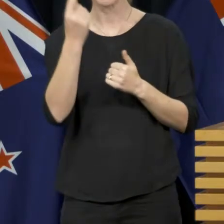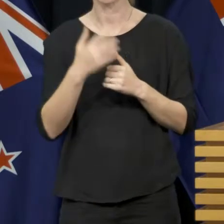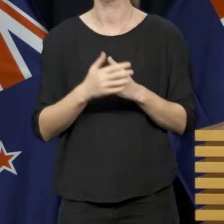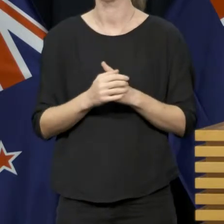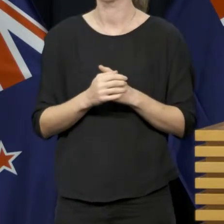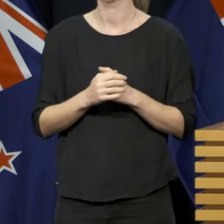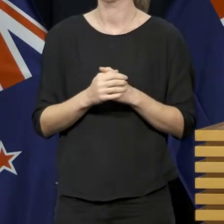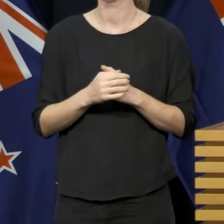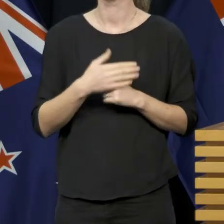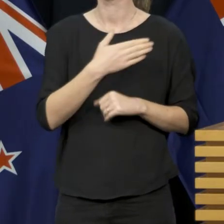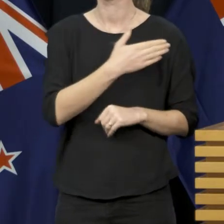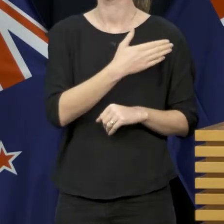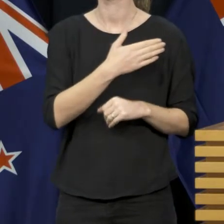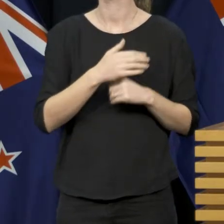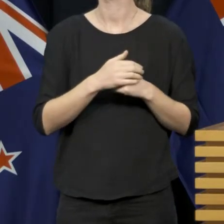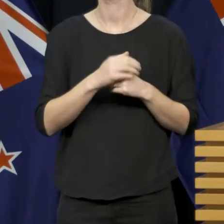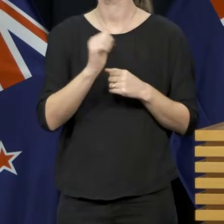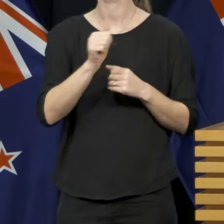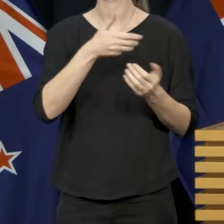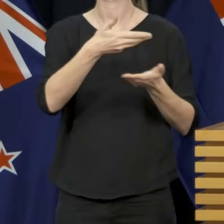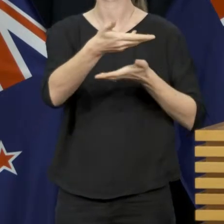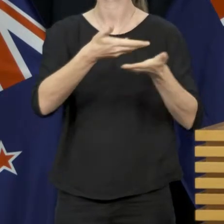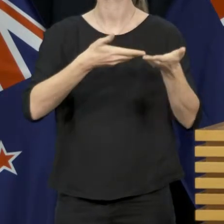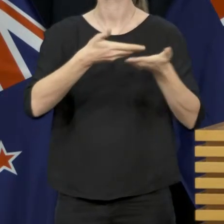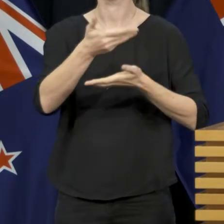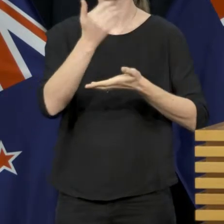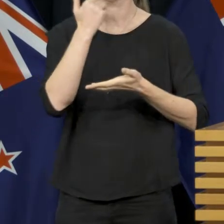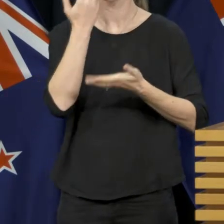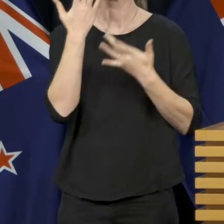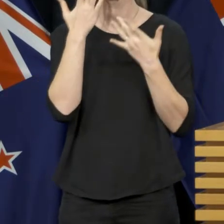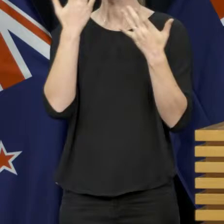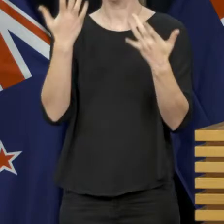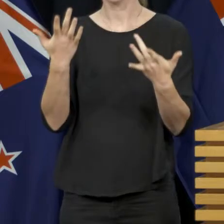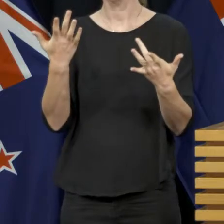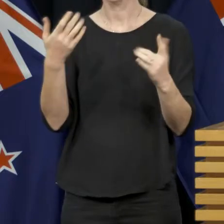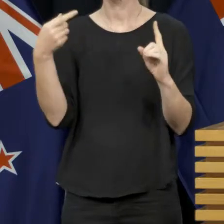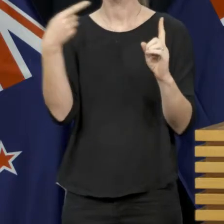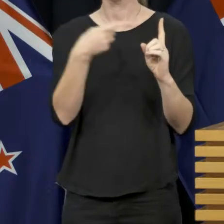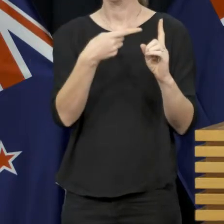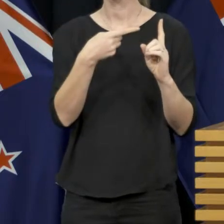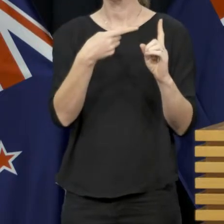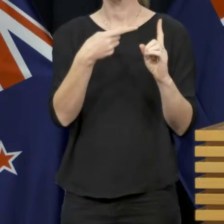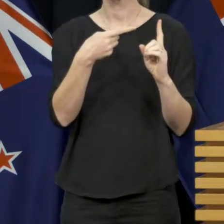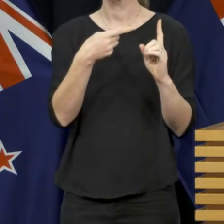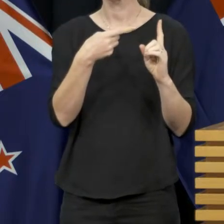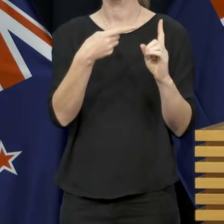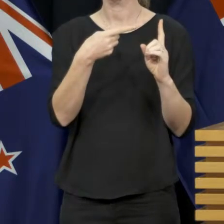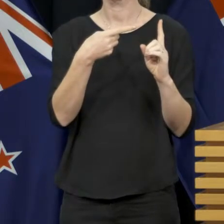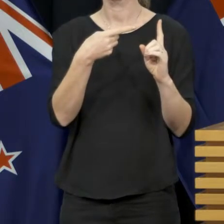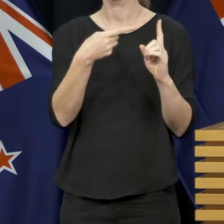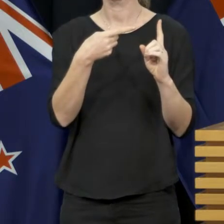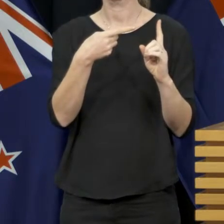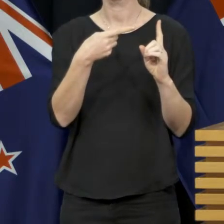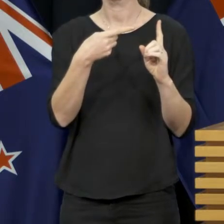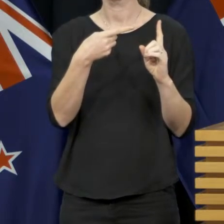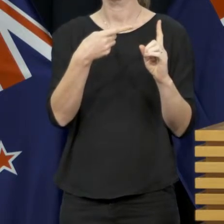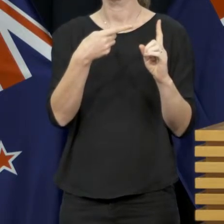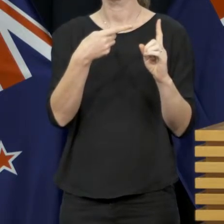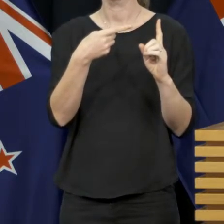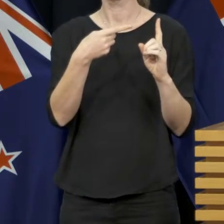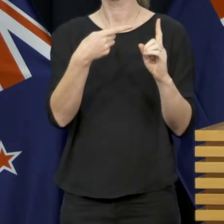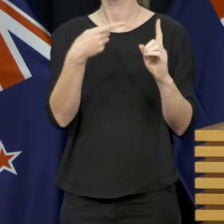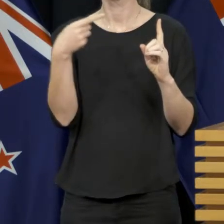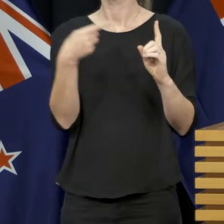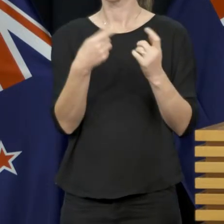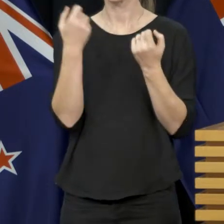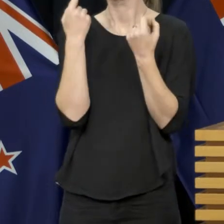No, the conversations that I had with Dr. Clark always demonstrated to me that he had a very open and frank assessment